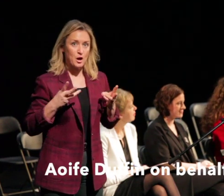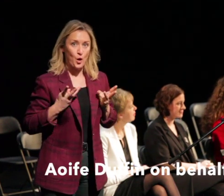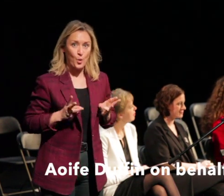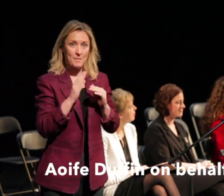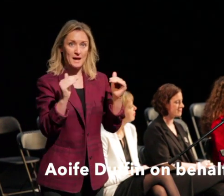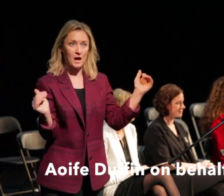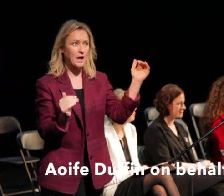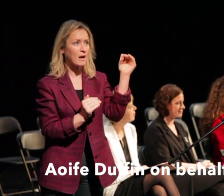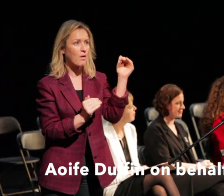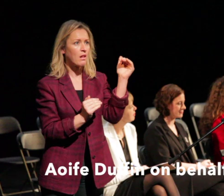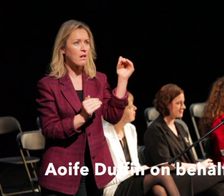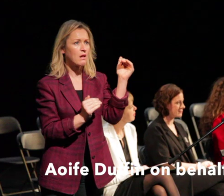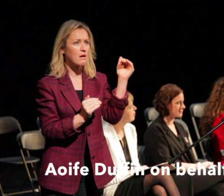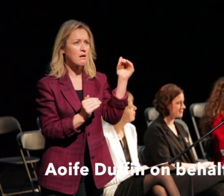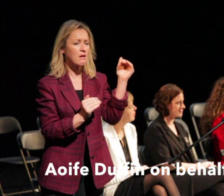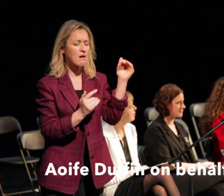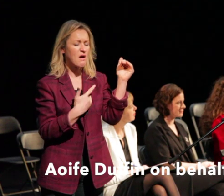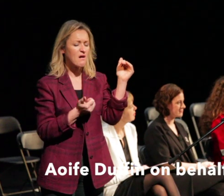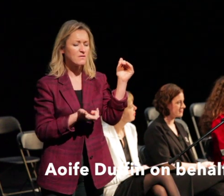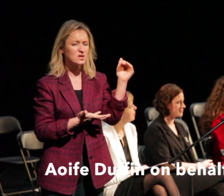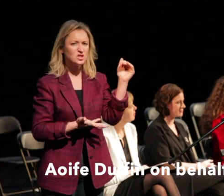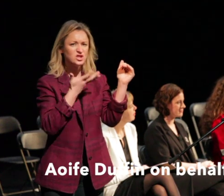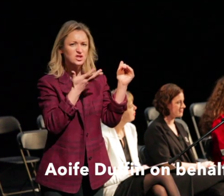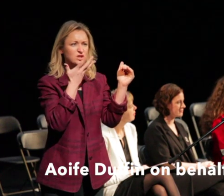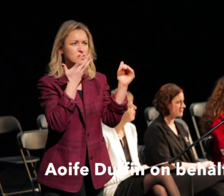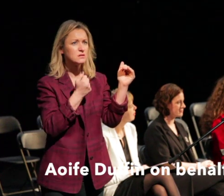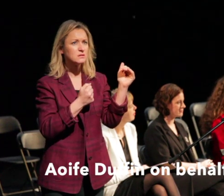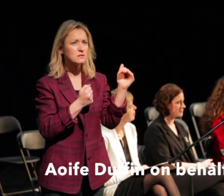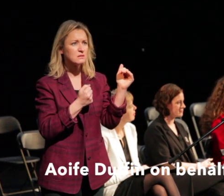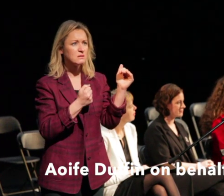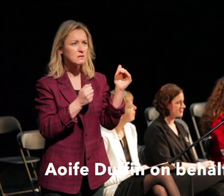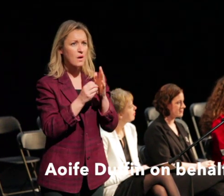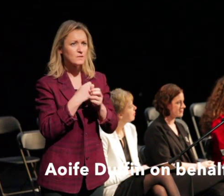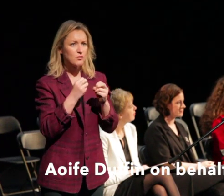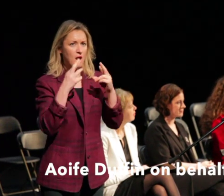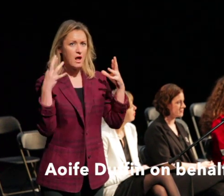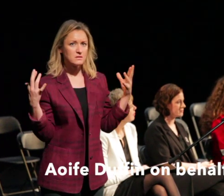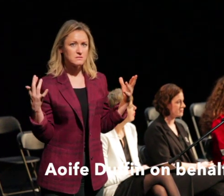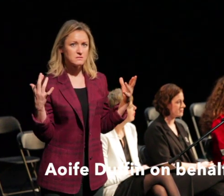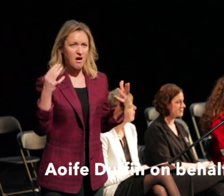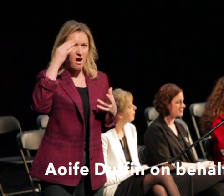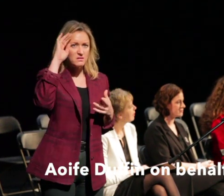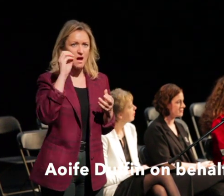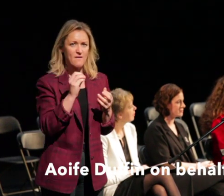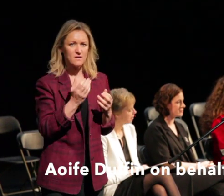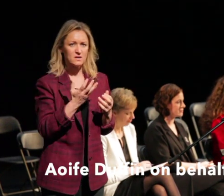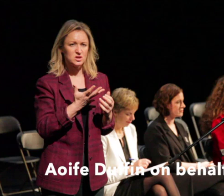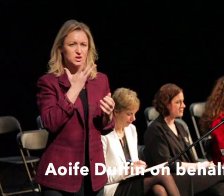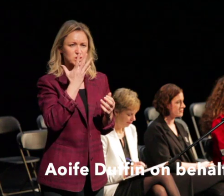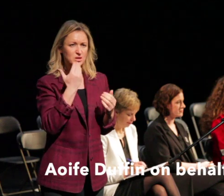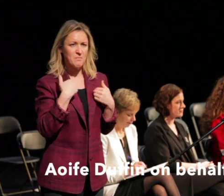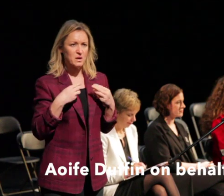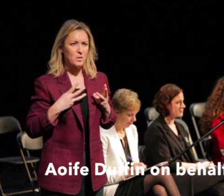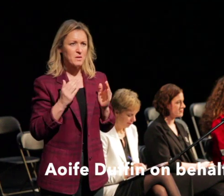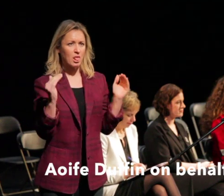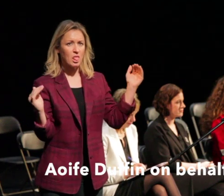cultural reality. To admit how deeply it is embedded in our lives and in our work, and how clearly this